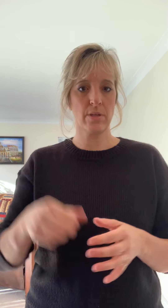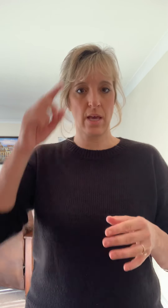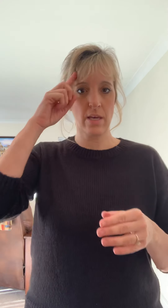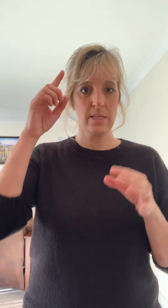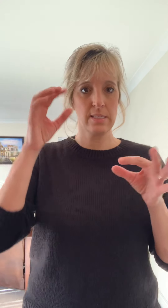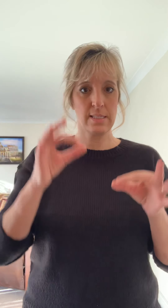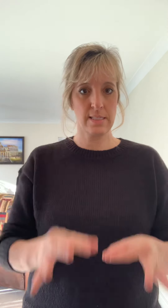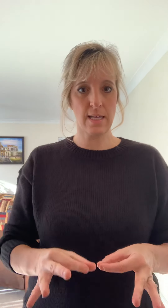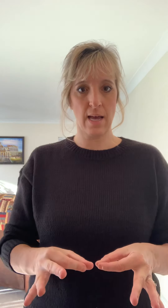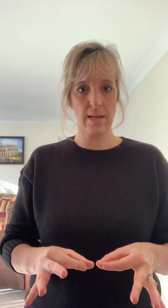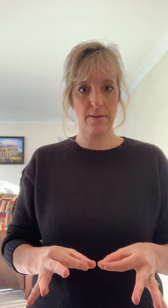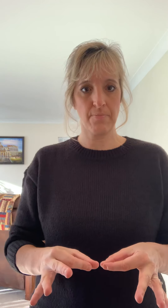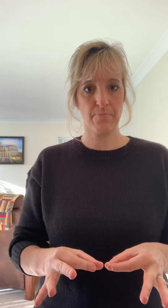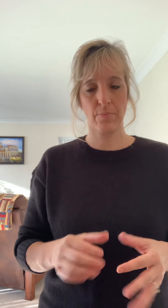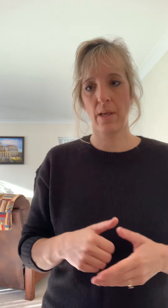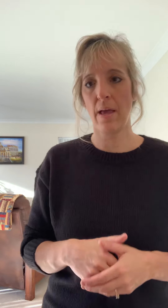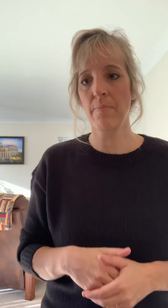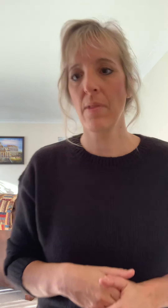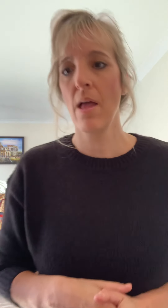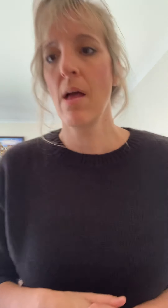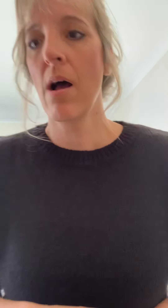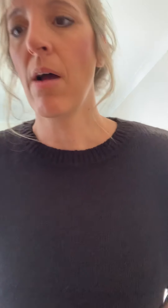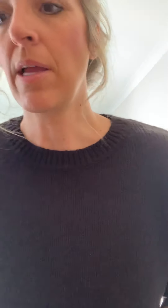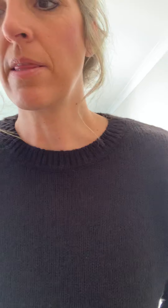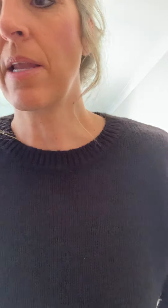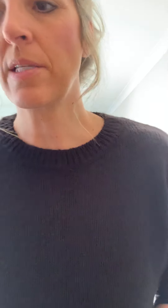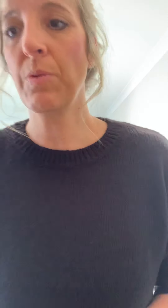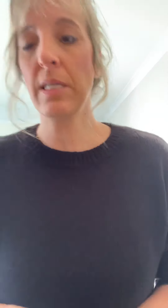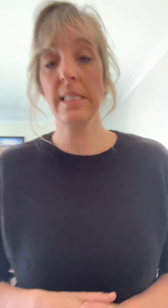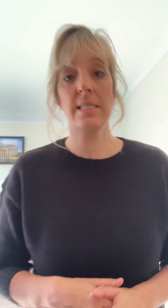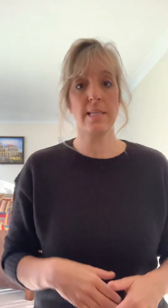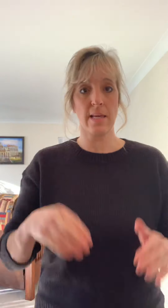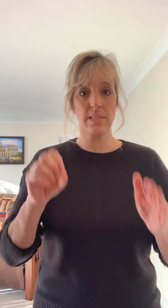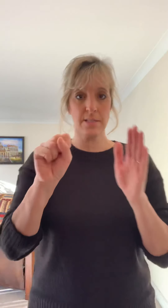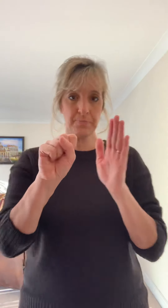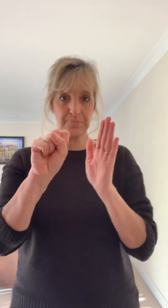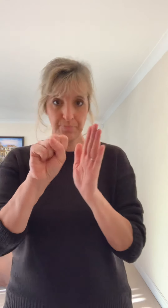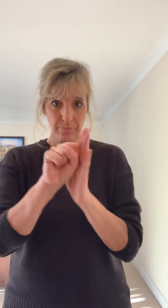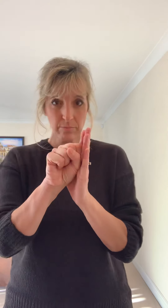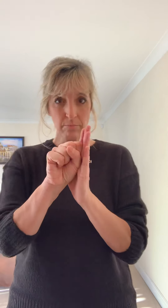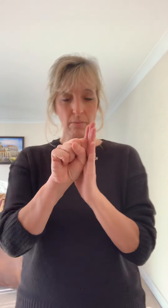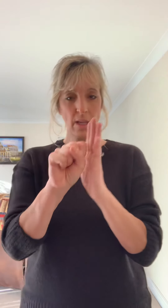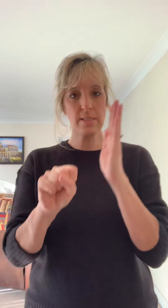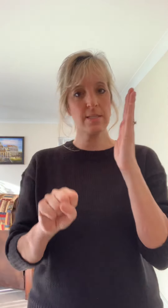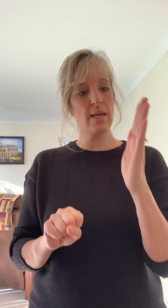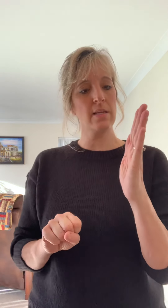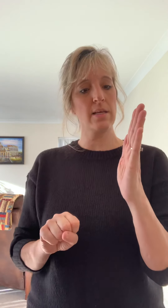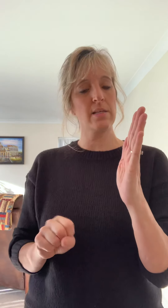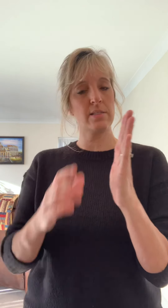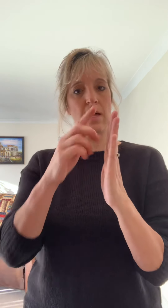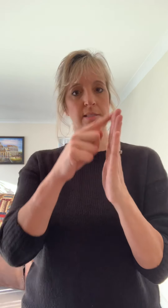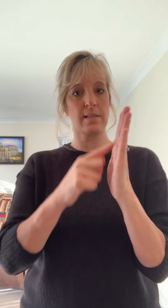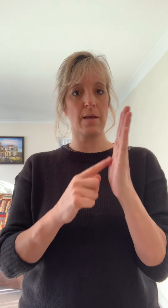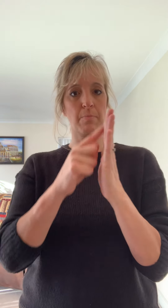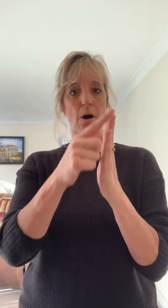okay? Decide, okay? All right, the next one is state. State is that same